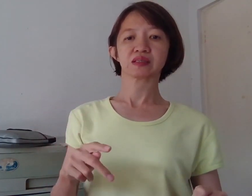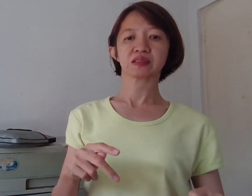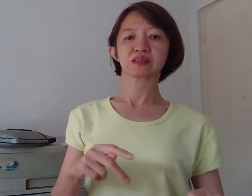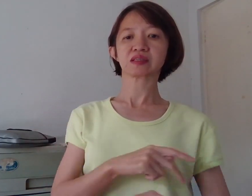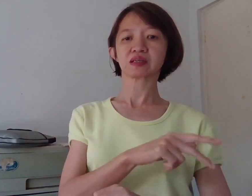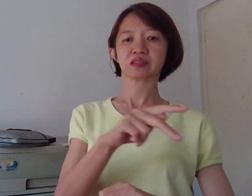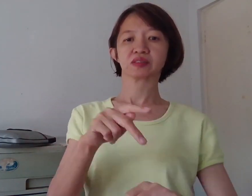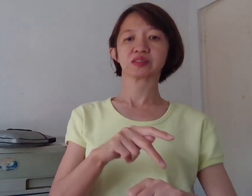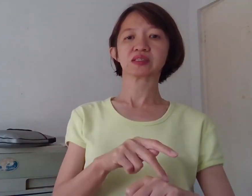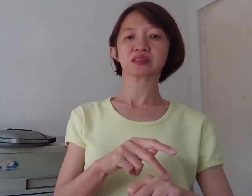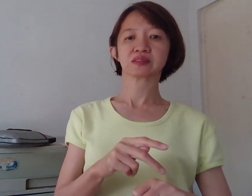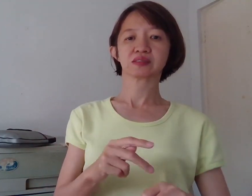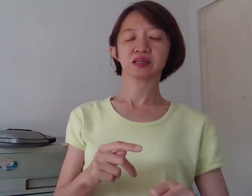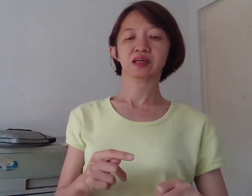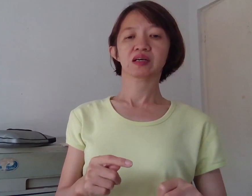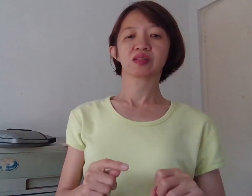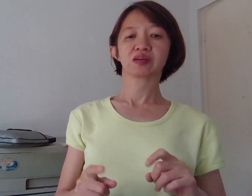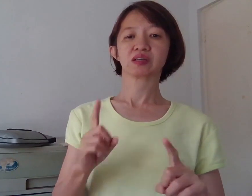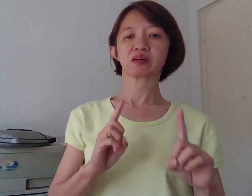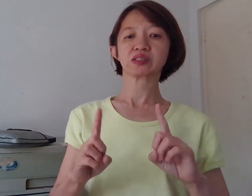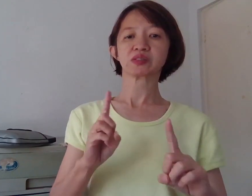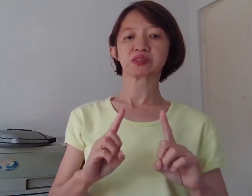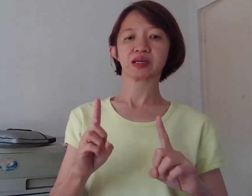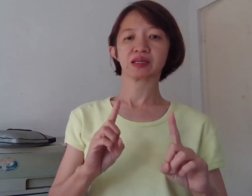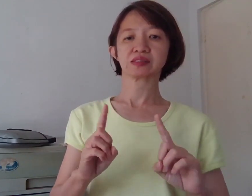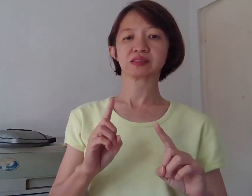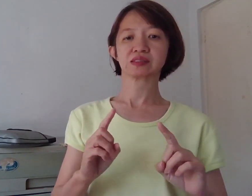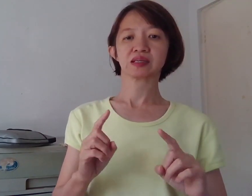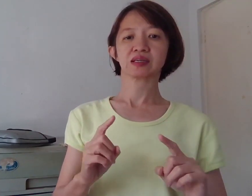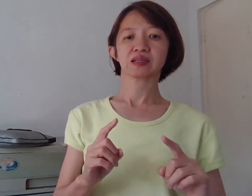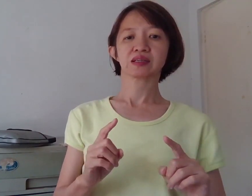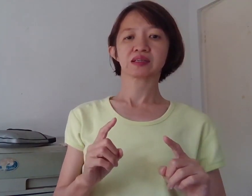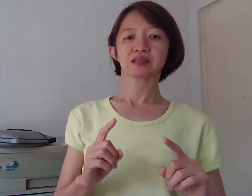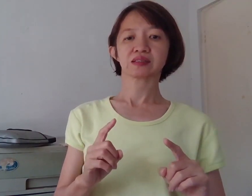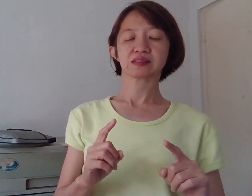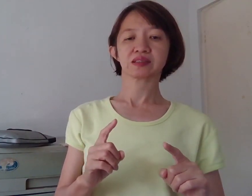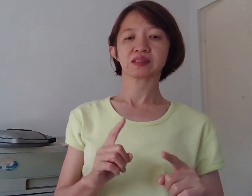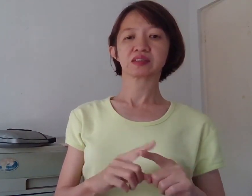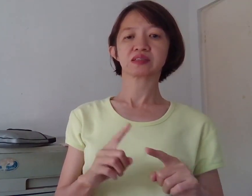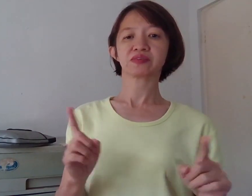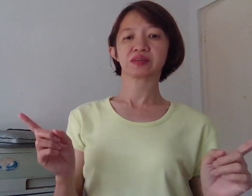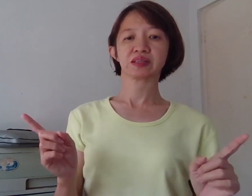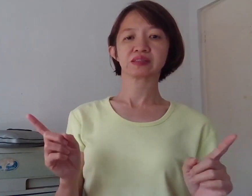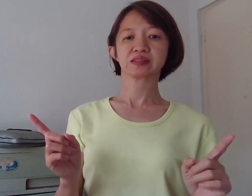In the country, there are also signs that are different